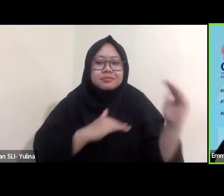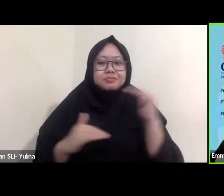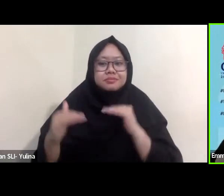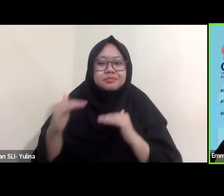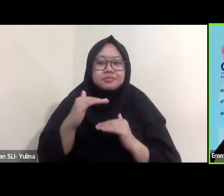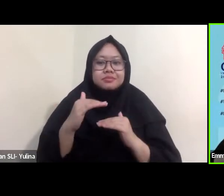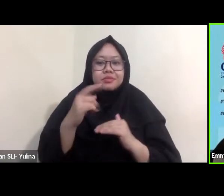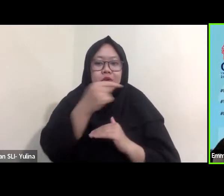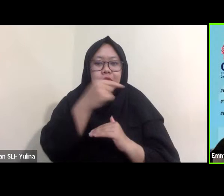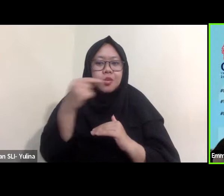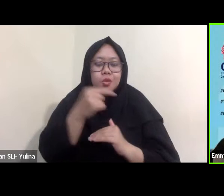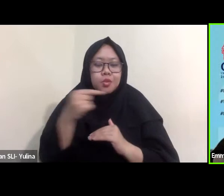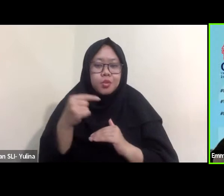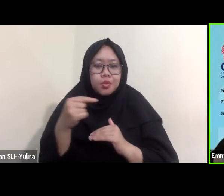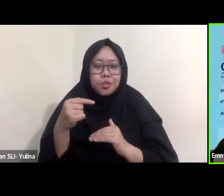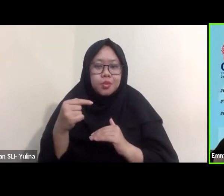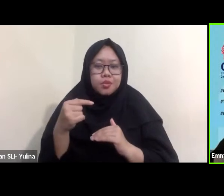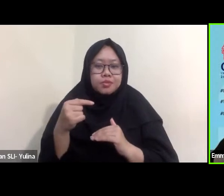increases conflict.